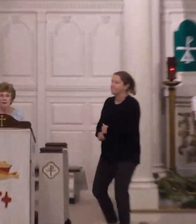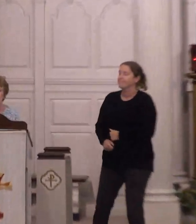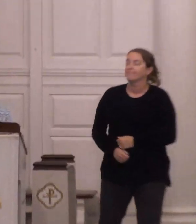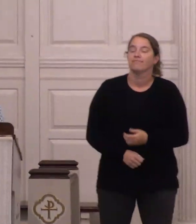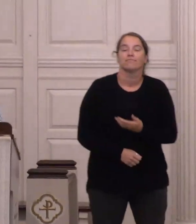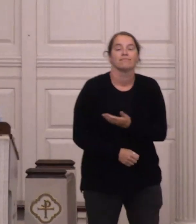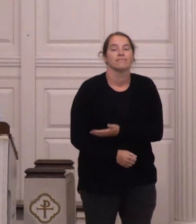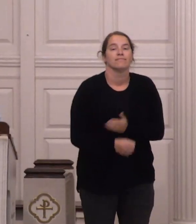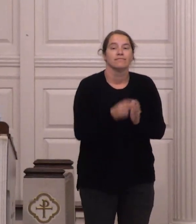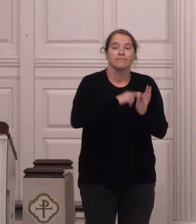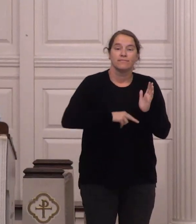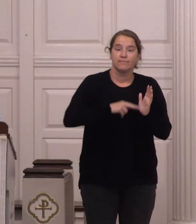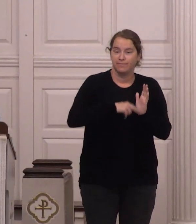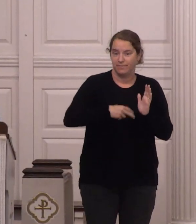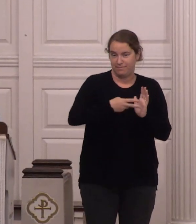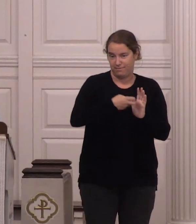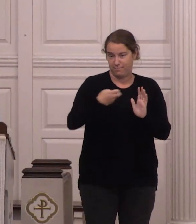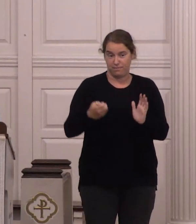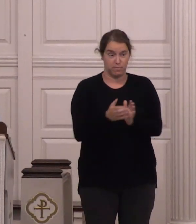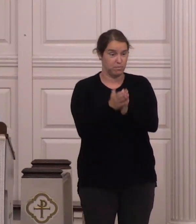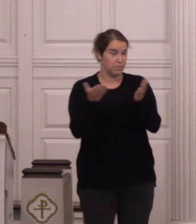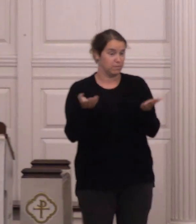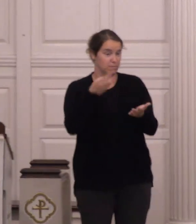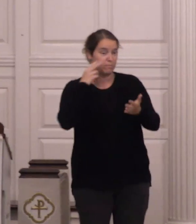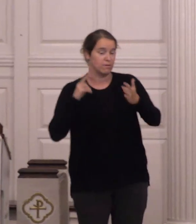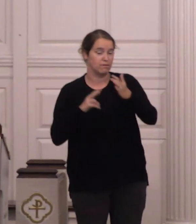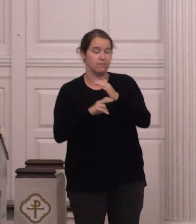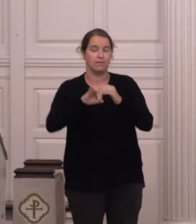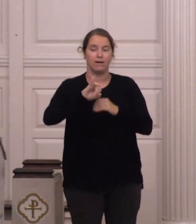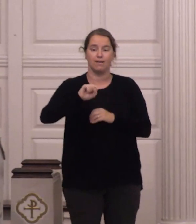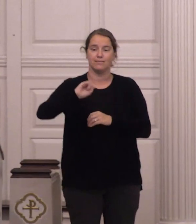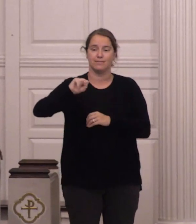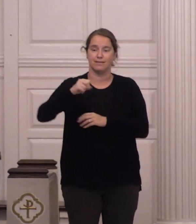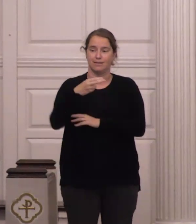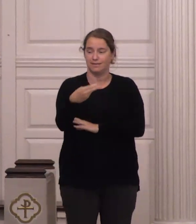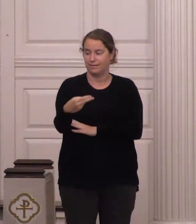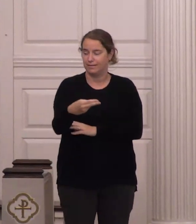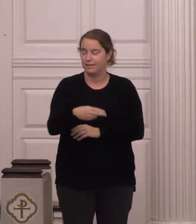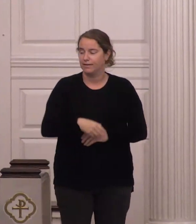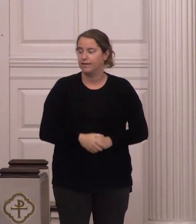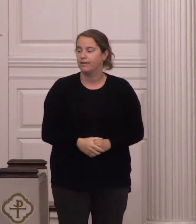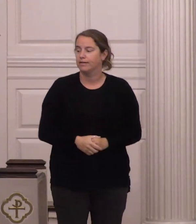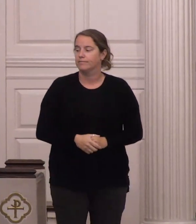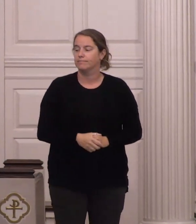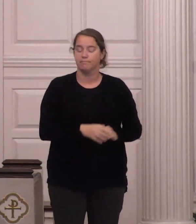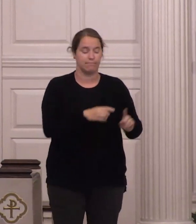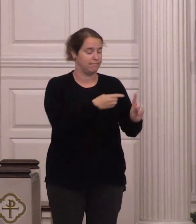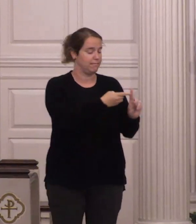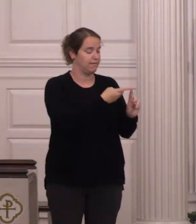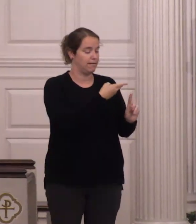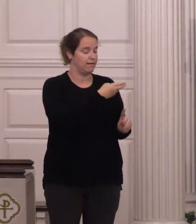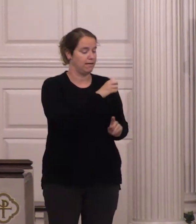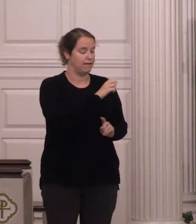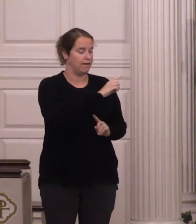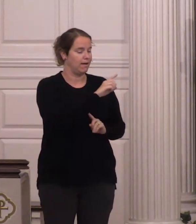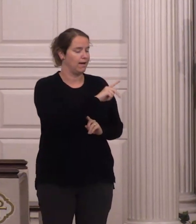A reading from the book of the prophet Isaiah. When Hezekiah was mortally ill, the